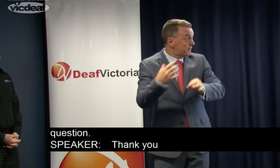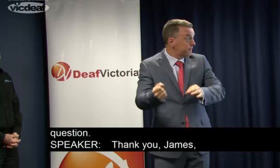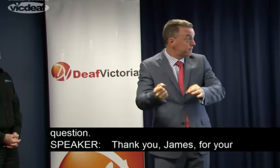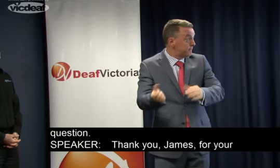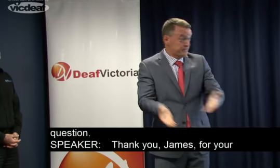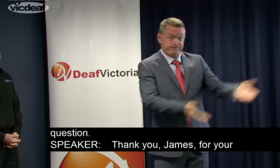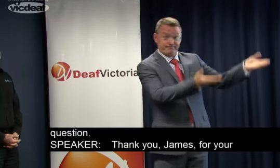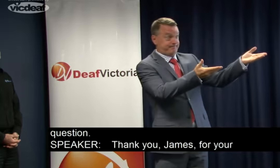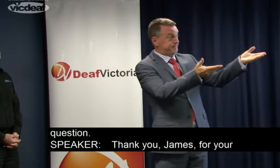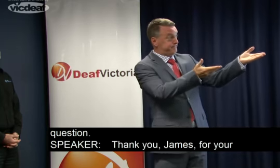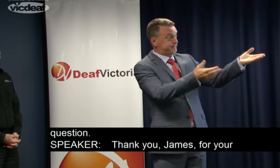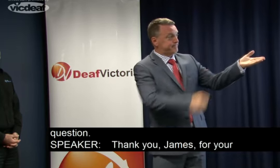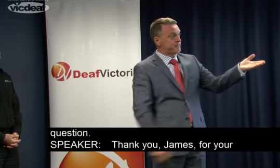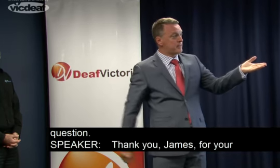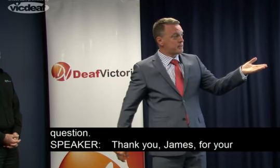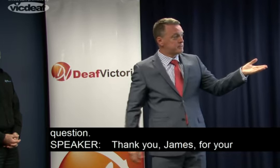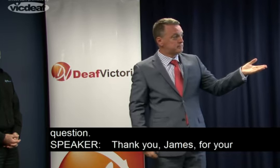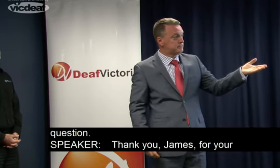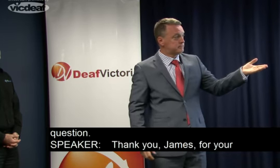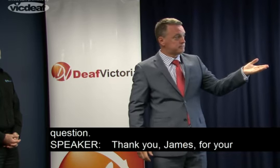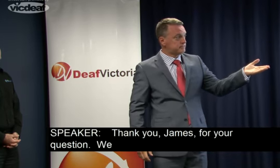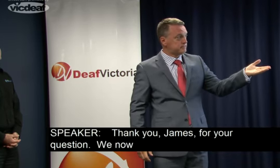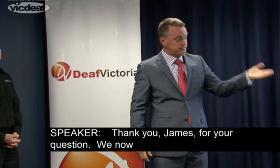We now move to an online question. Stephen?